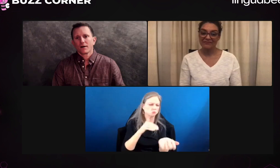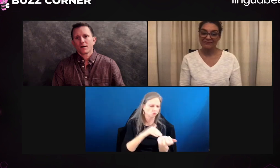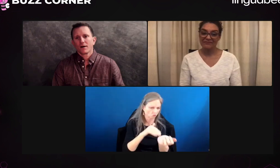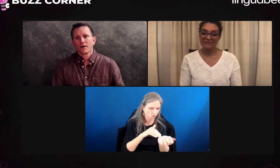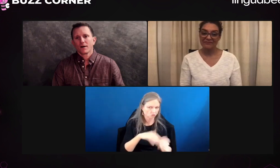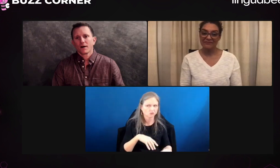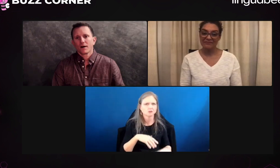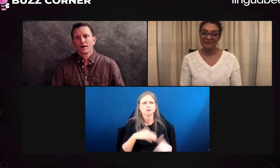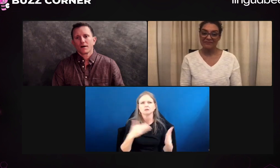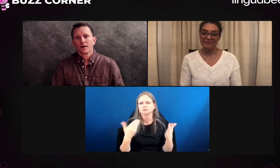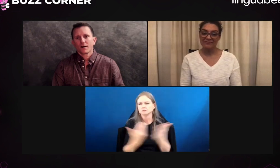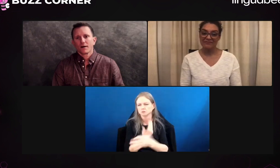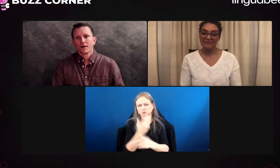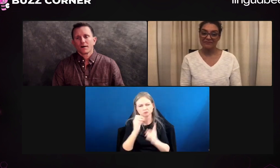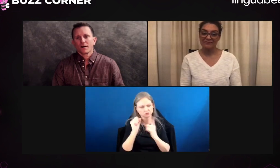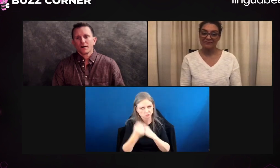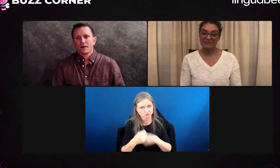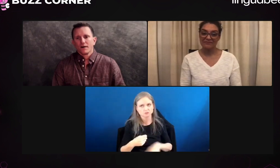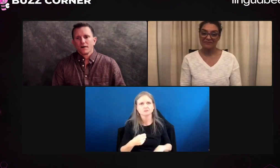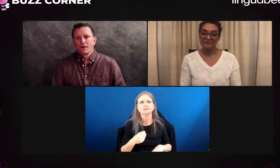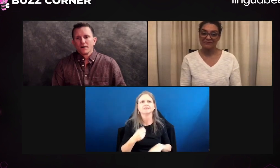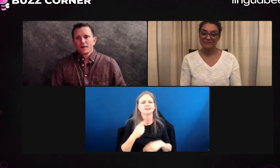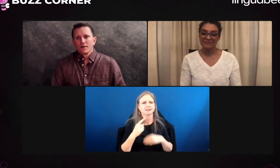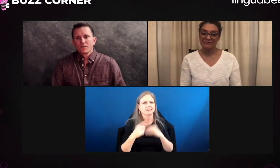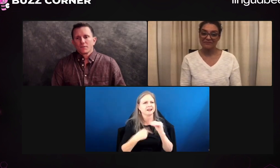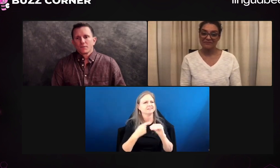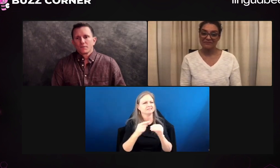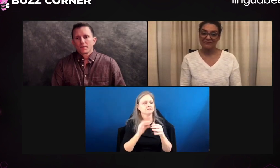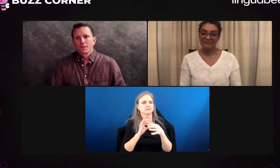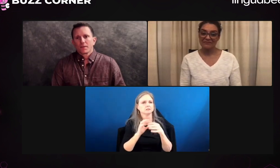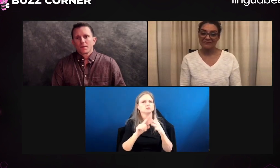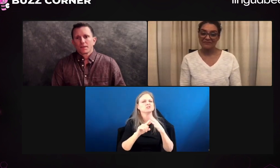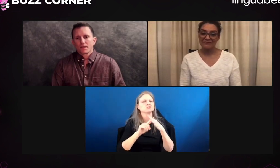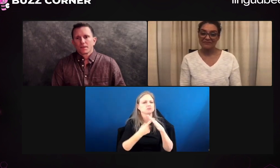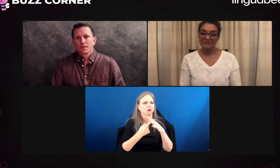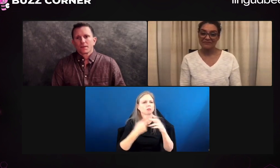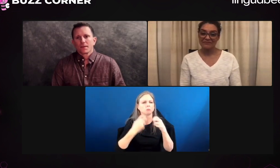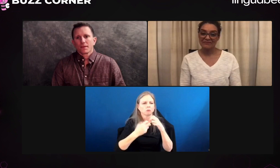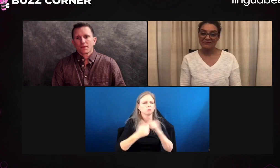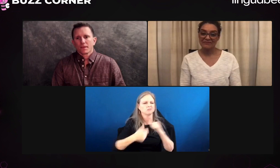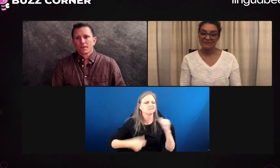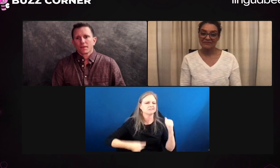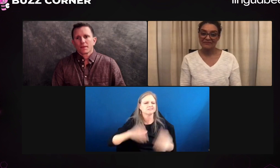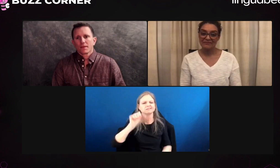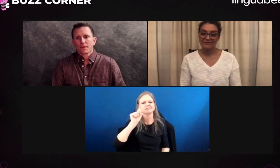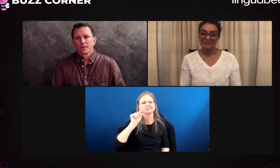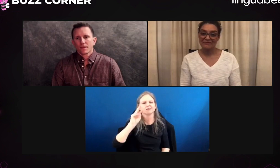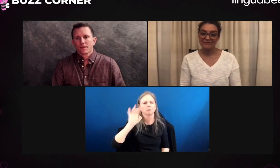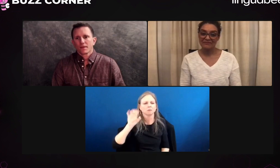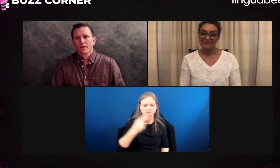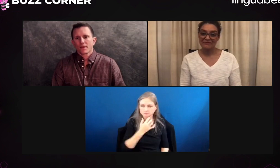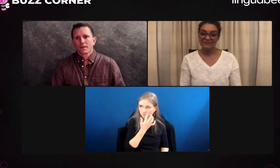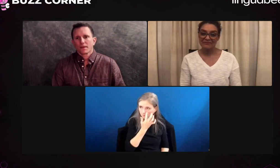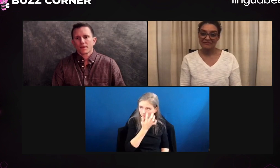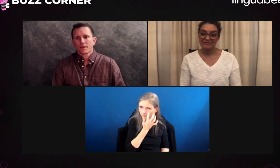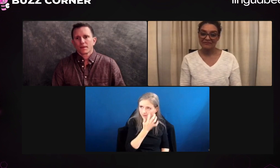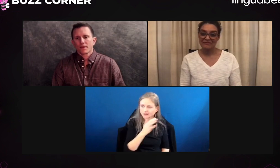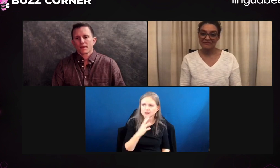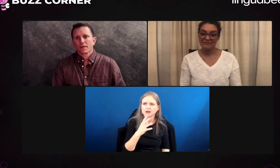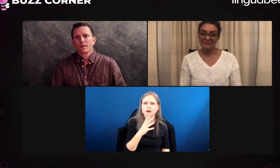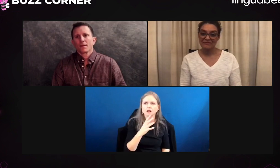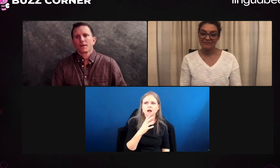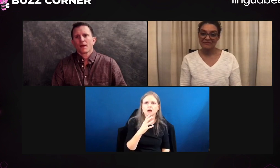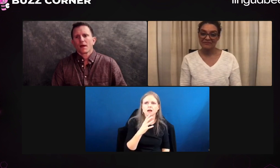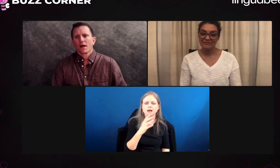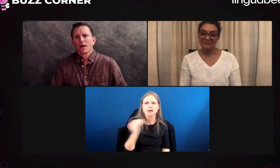I went to a doctor's office. This doctor was new. This whole situation was new to me. And it was